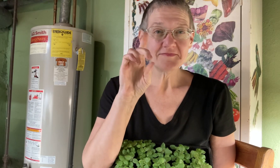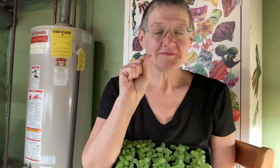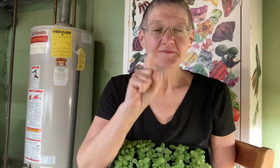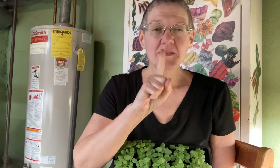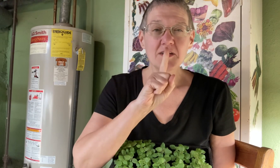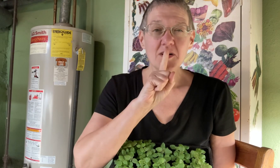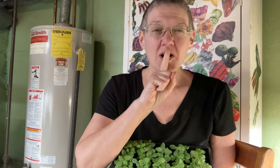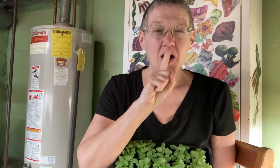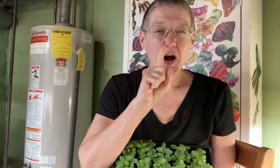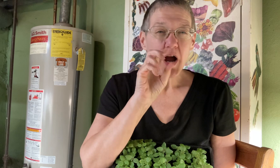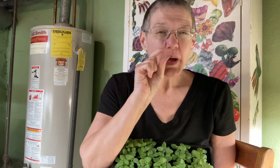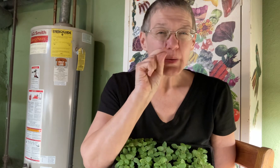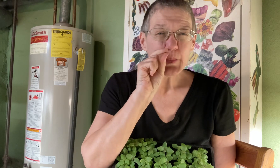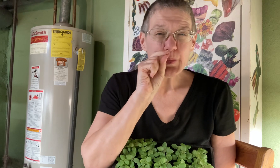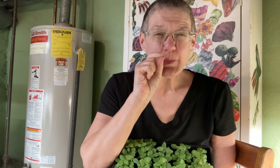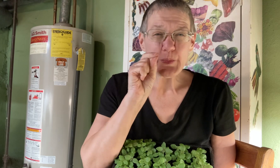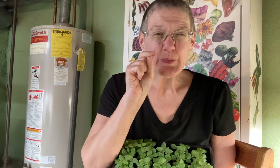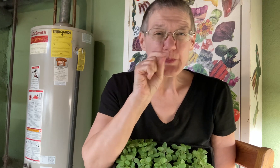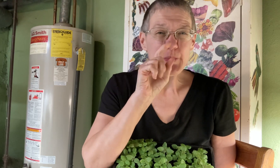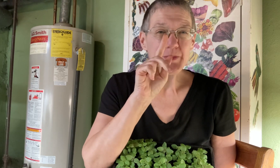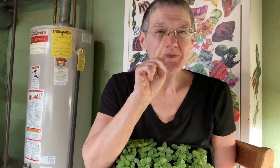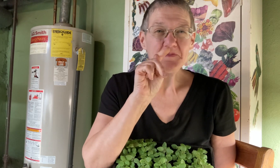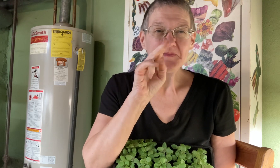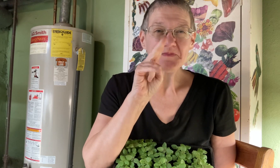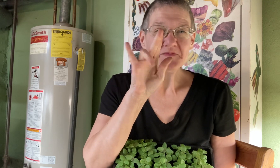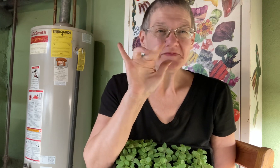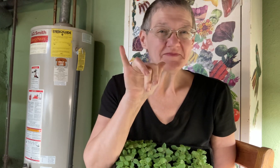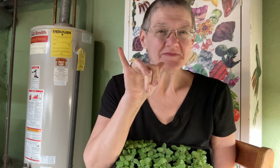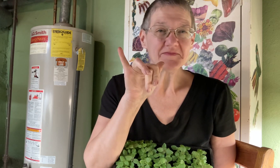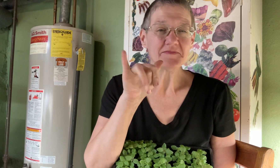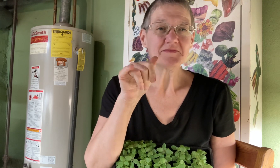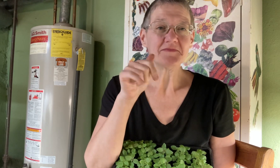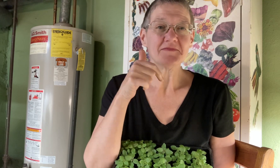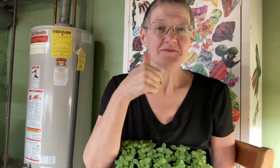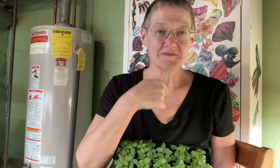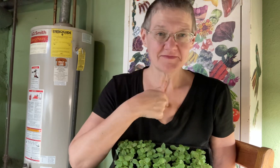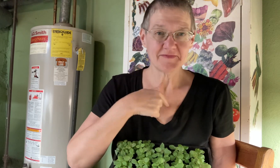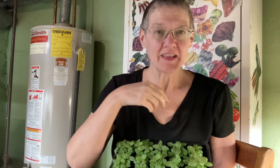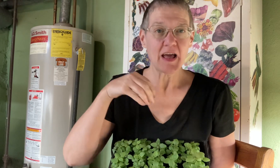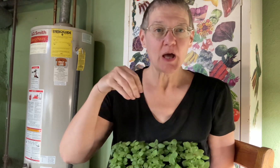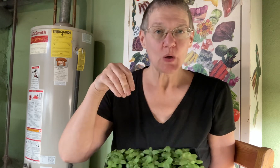Now, snapdragon seeds are tiny.